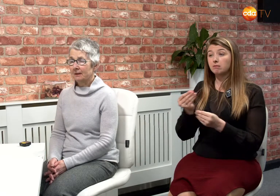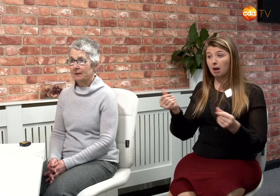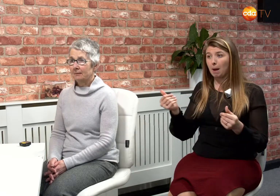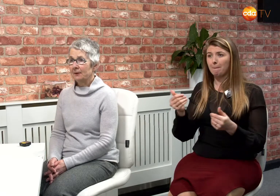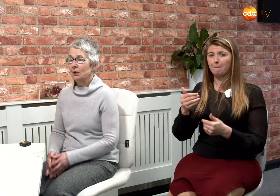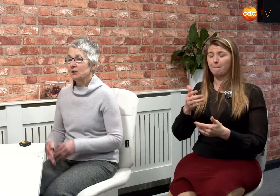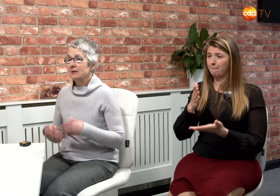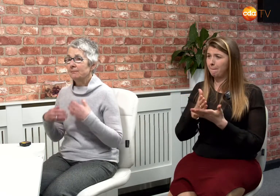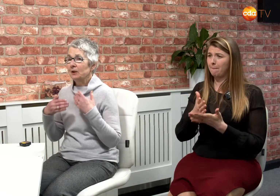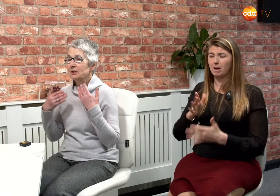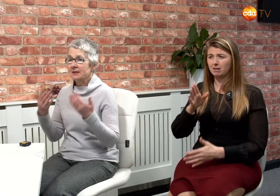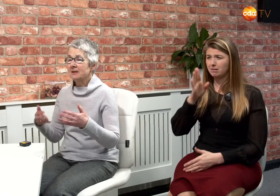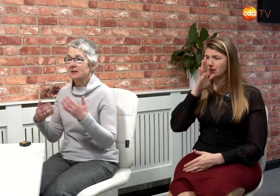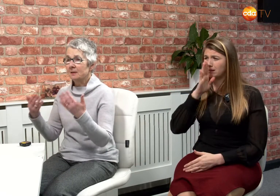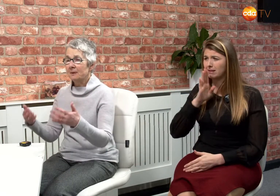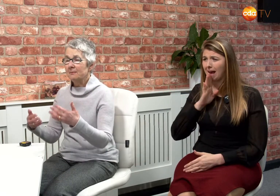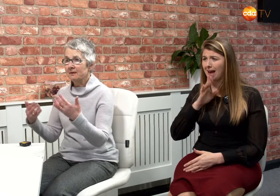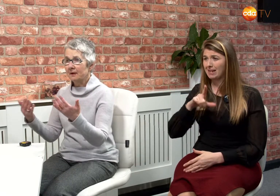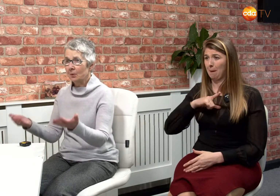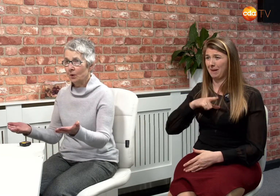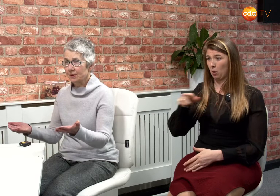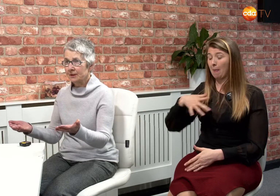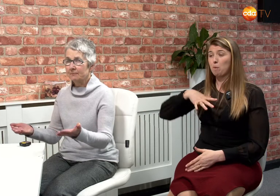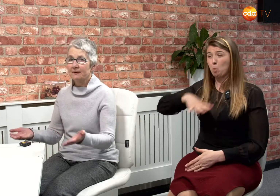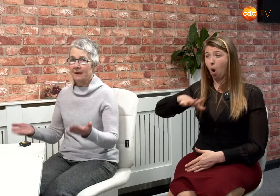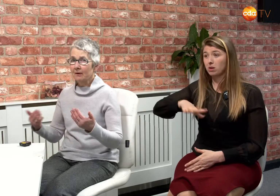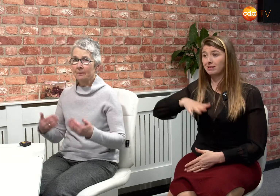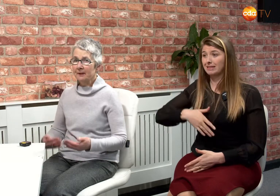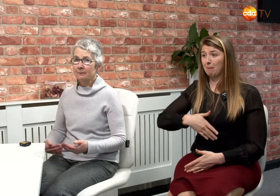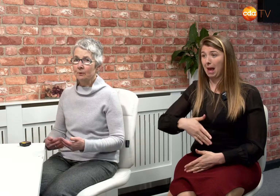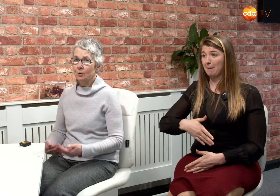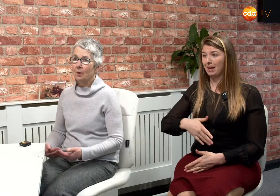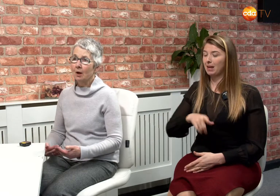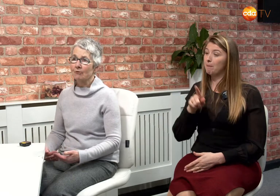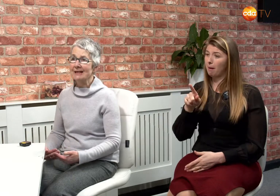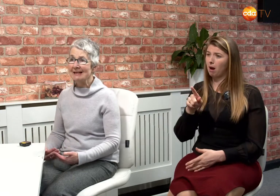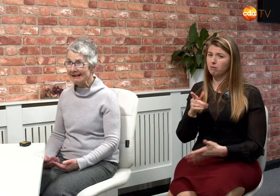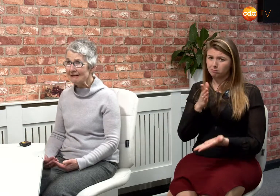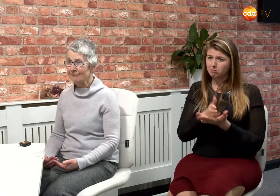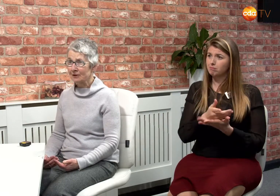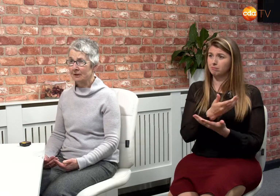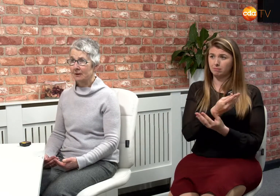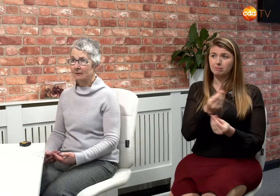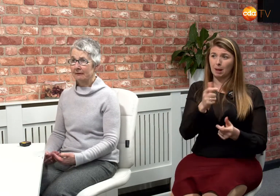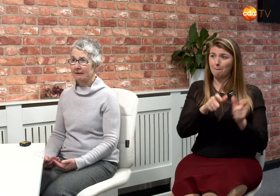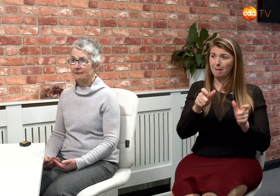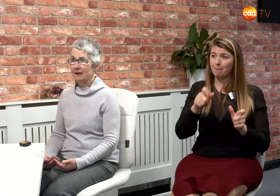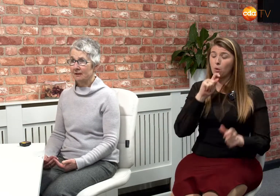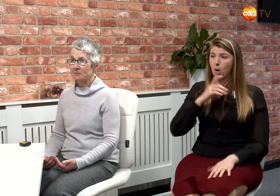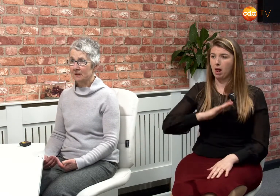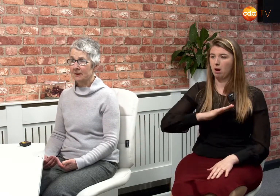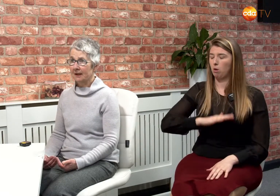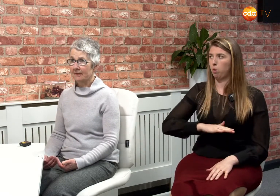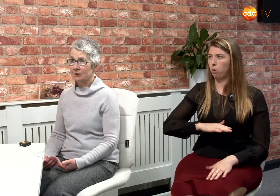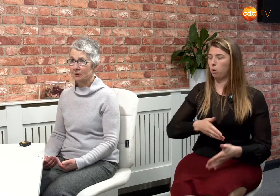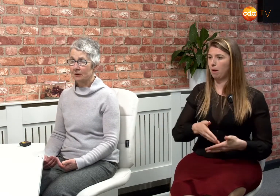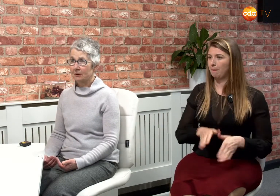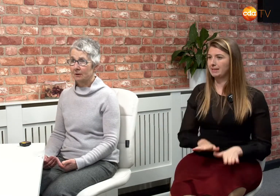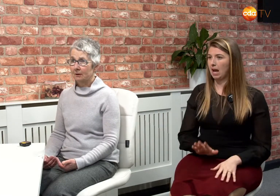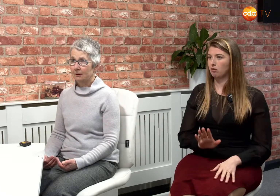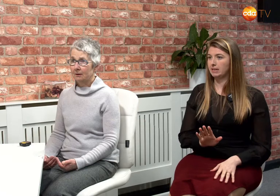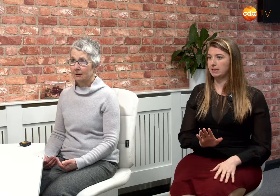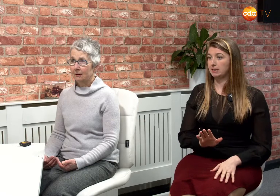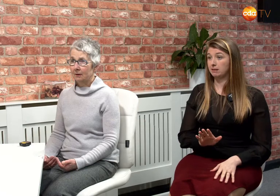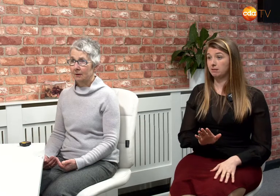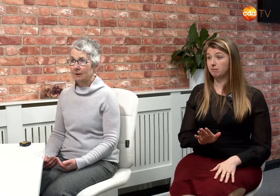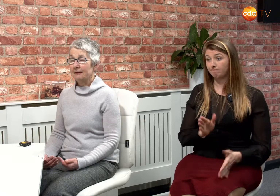sad because this is the baby they wanted. But there are people who are relieved that they've had a miscarriage,